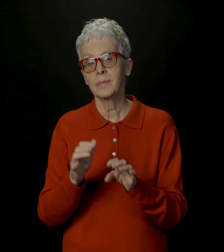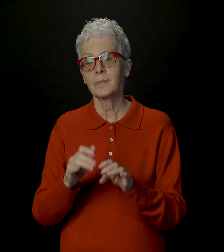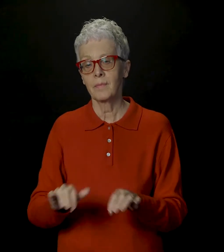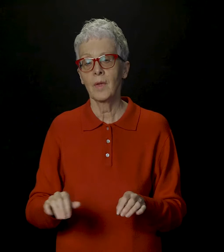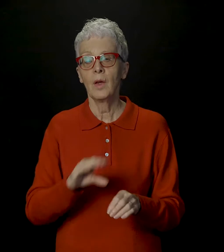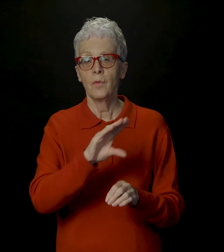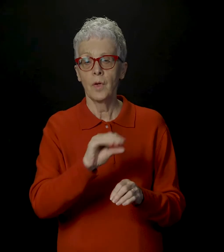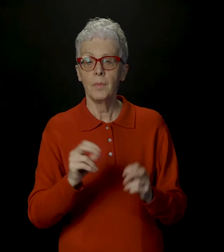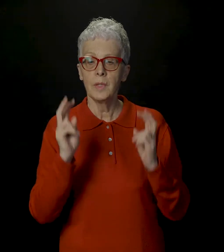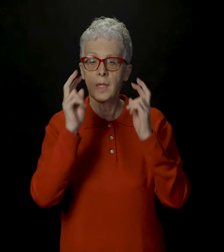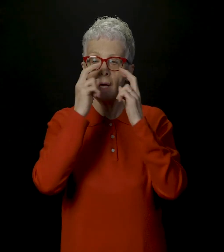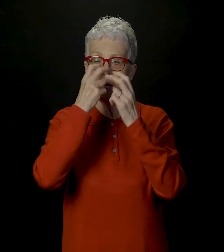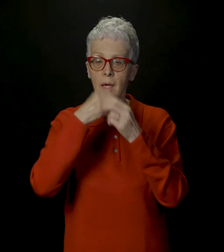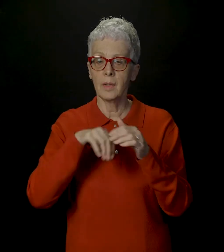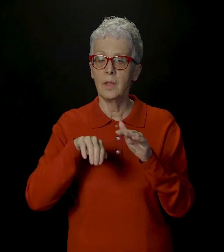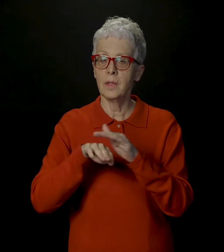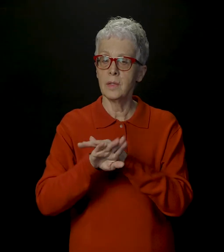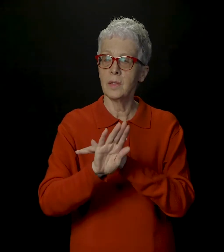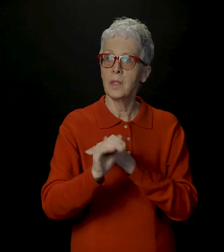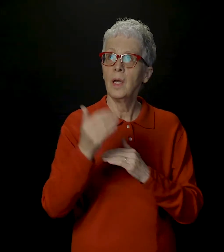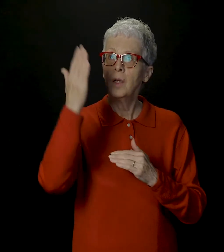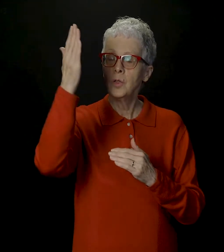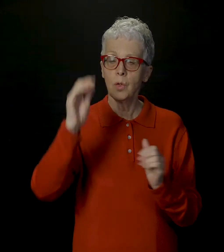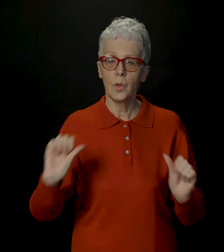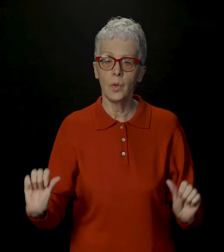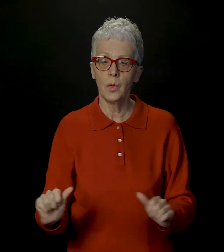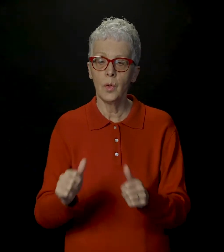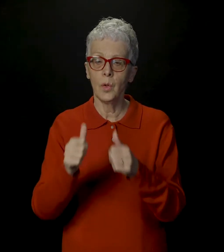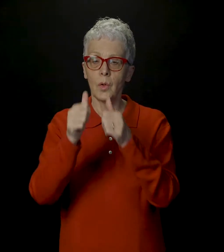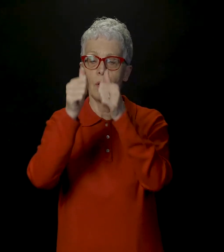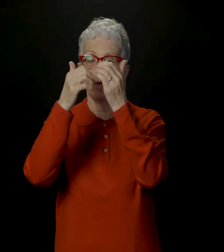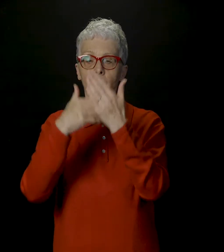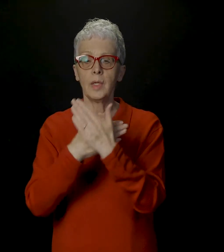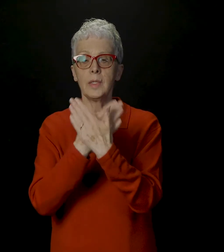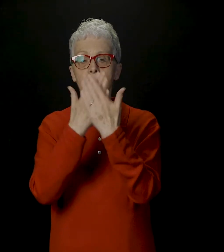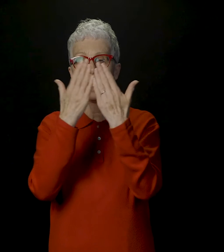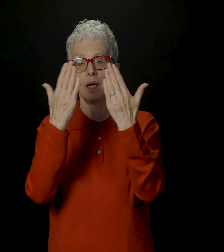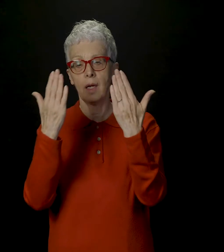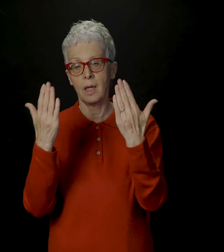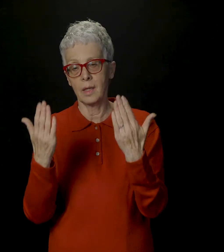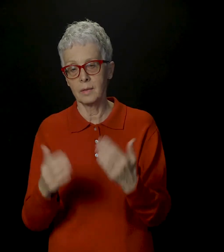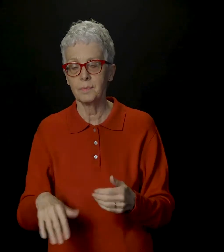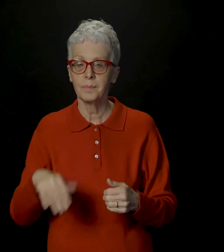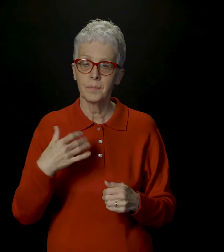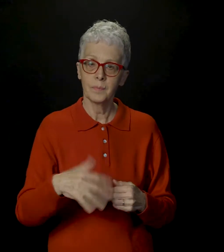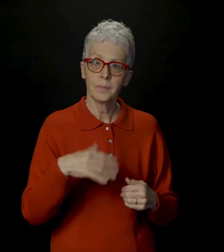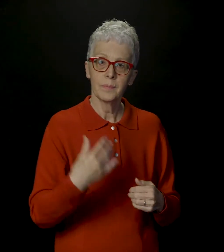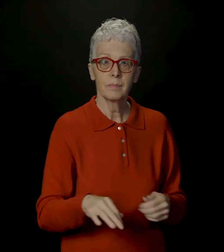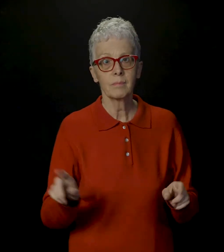Out of the darkness Into your glorious day